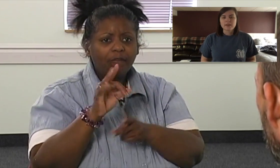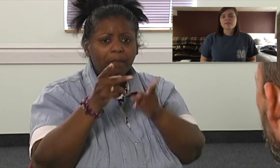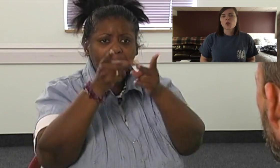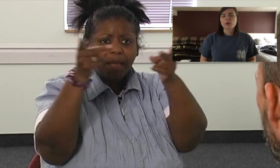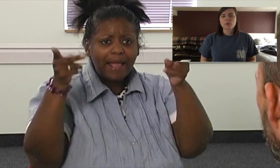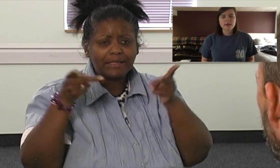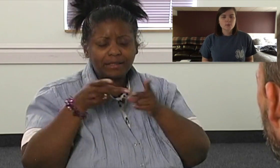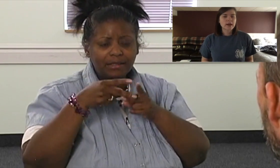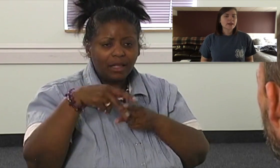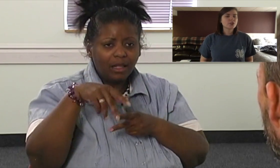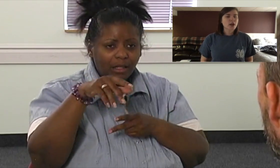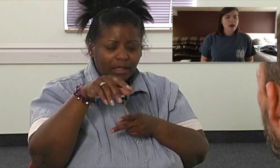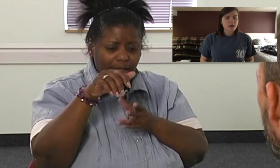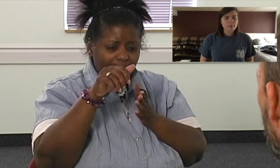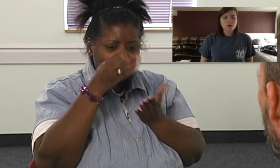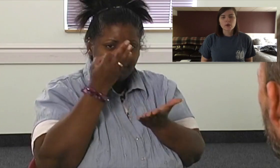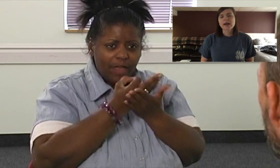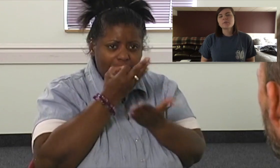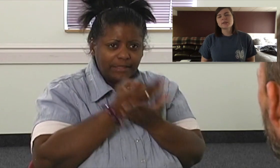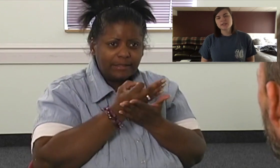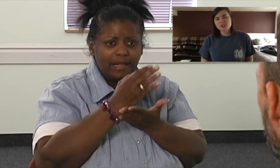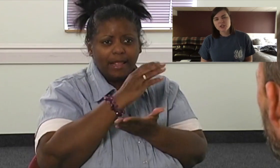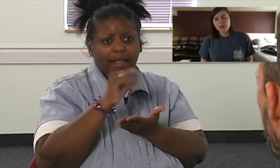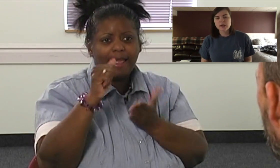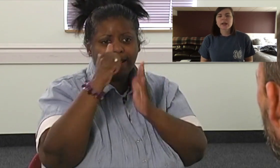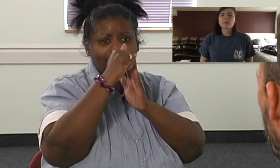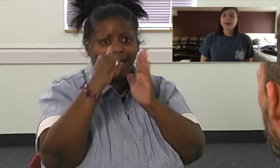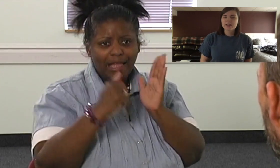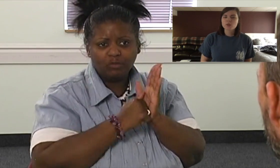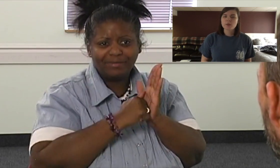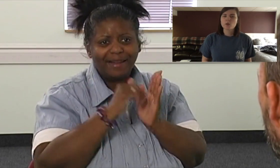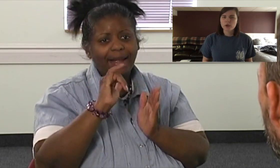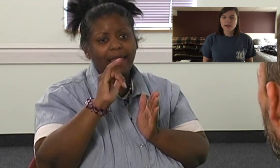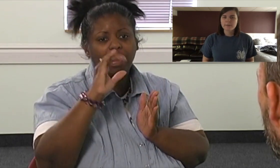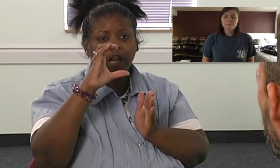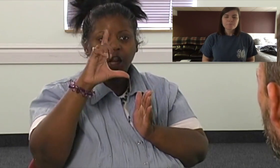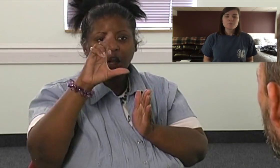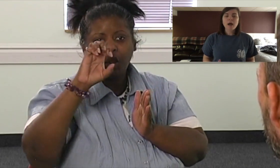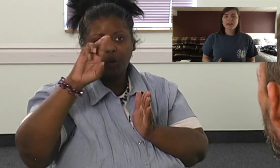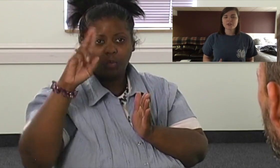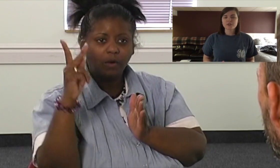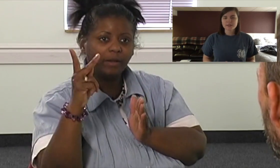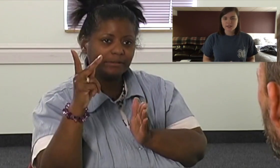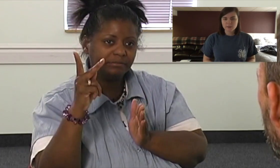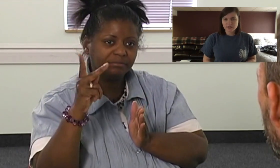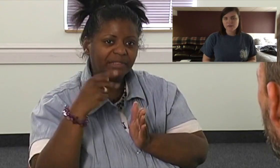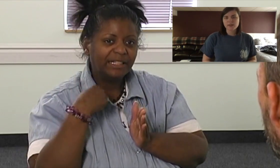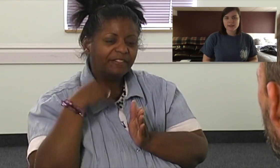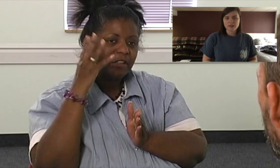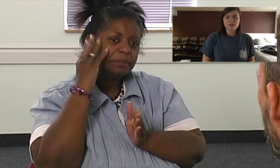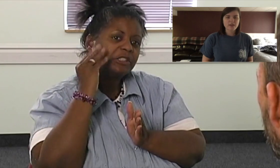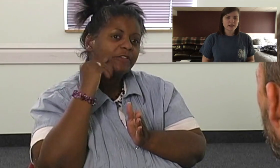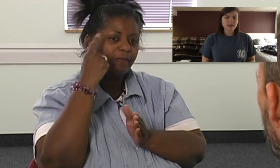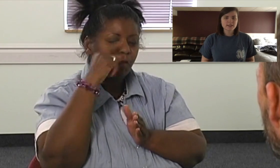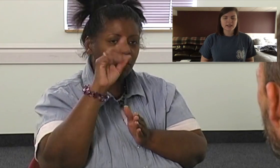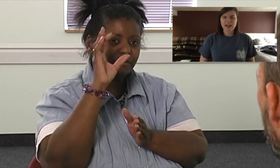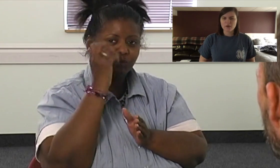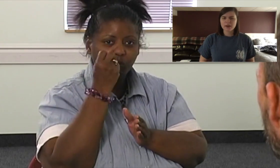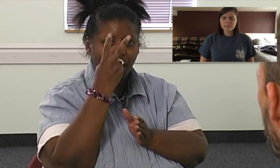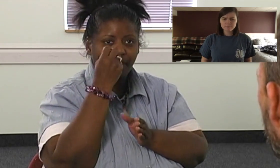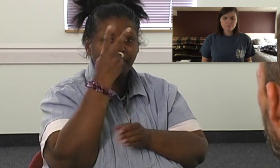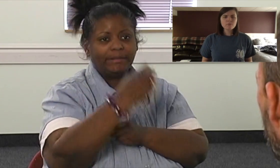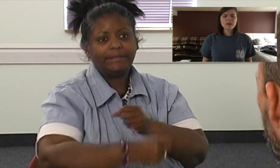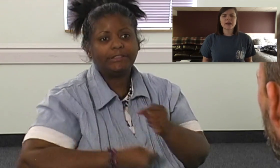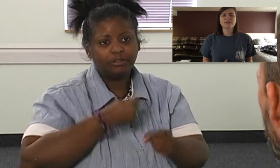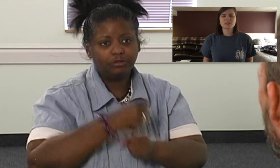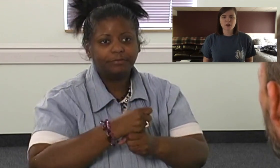him in the following week. What kind of job, what kind of position, what kind of place would I be working in? My interest is specifically in the finance and